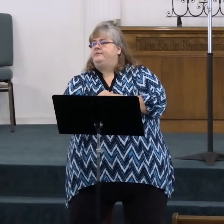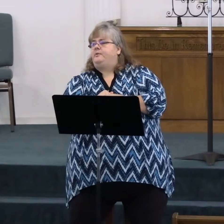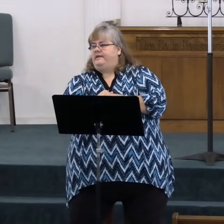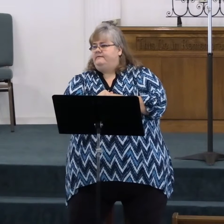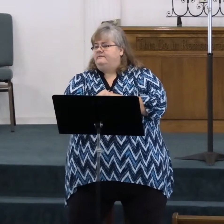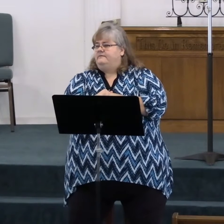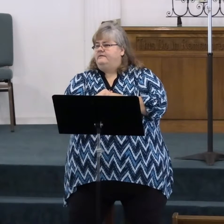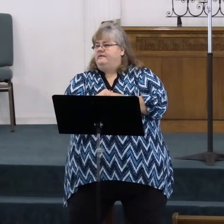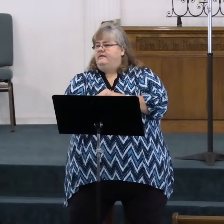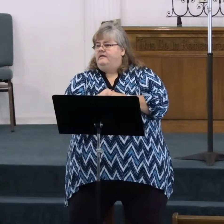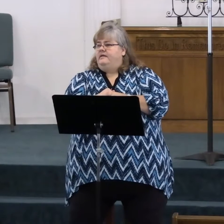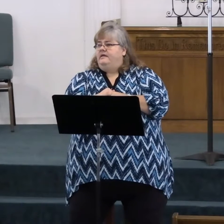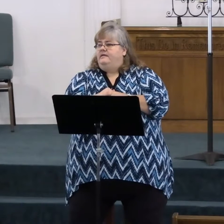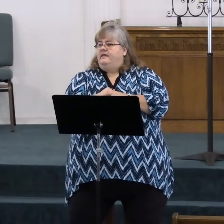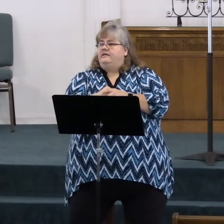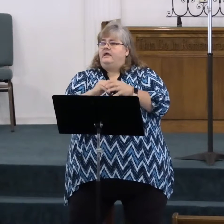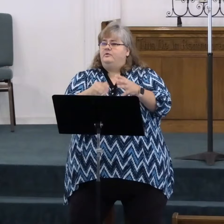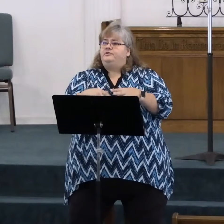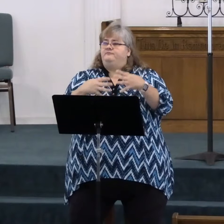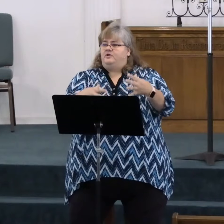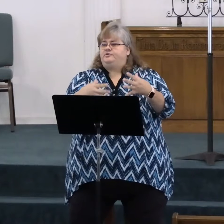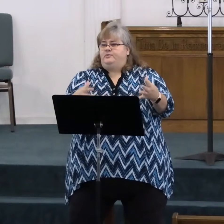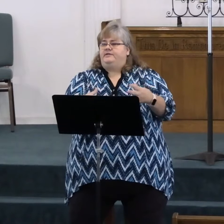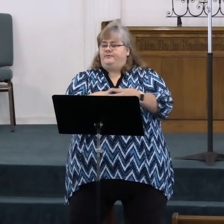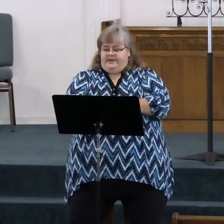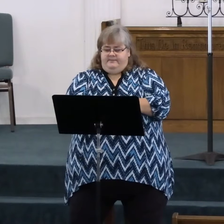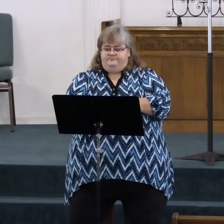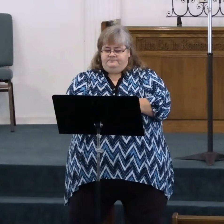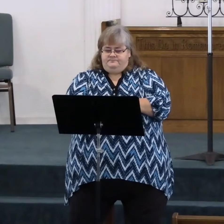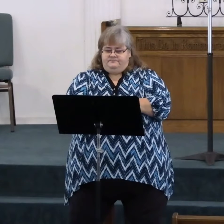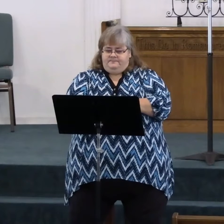23 and go to verse 23.